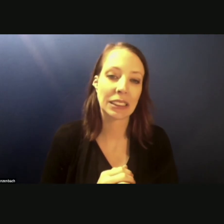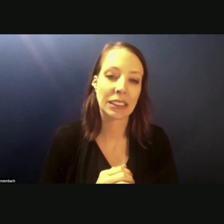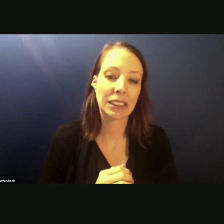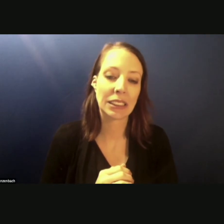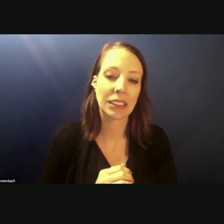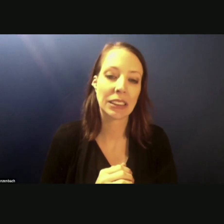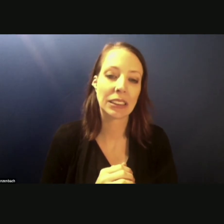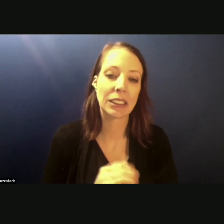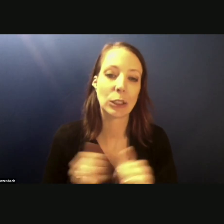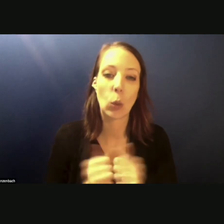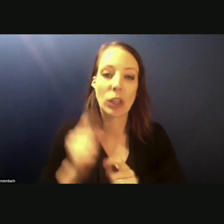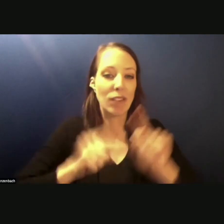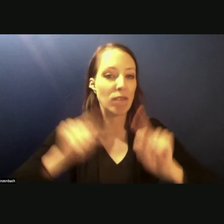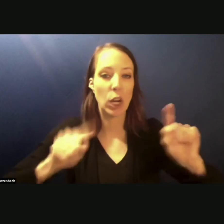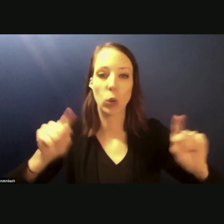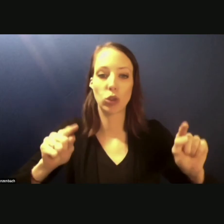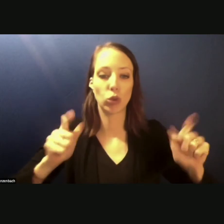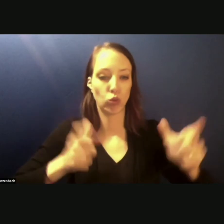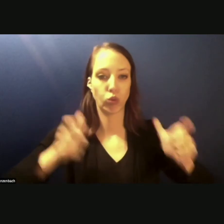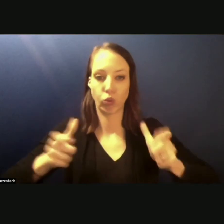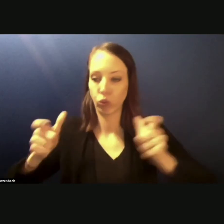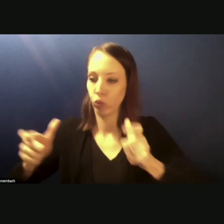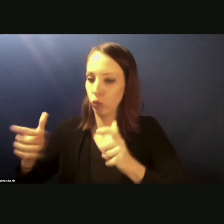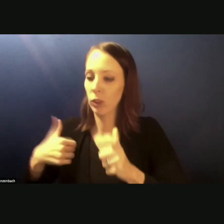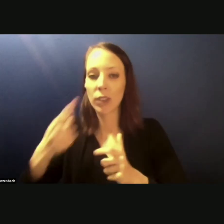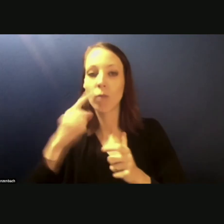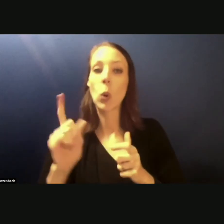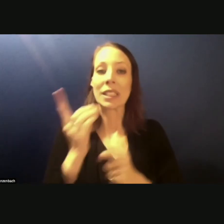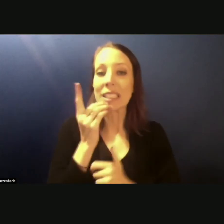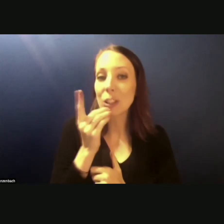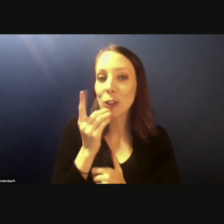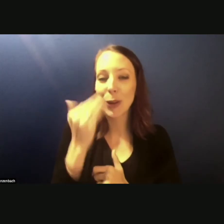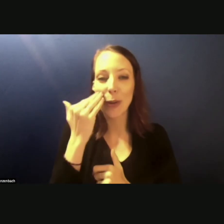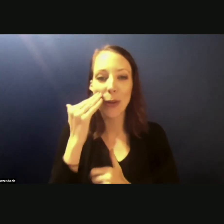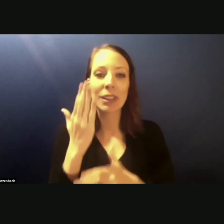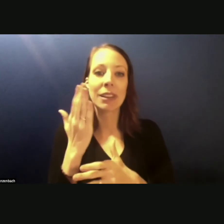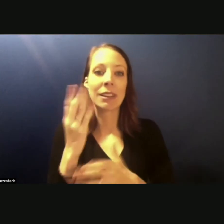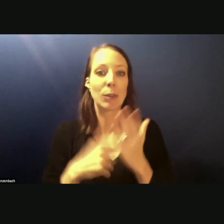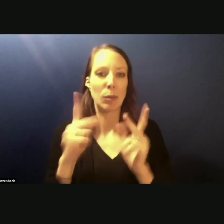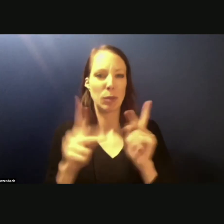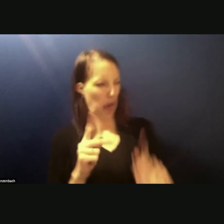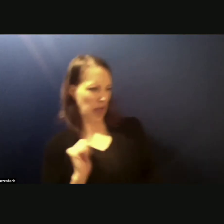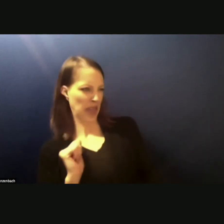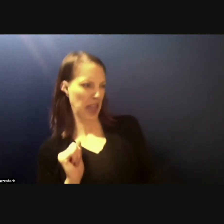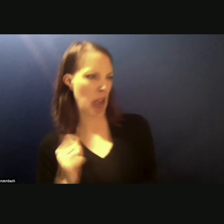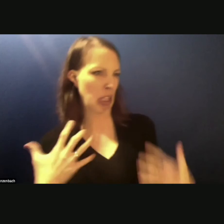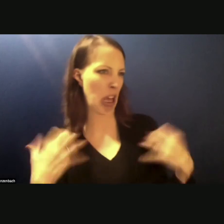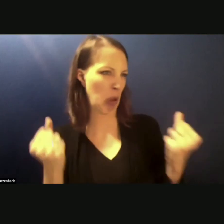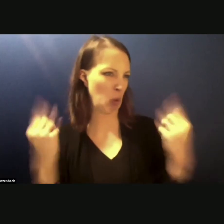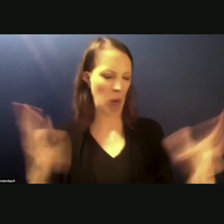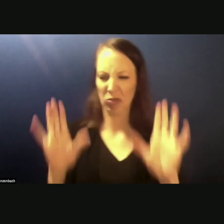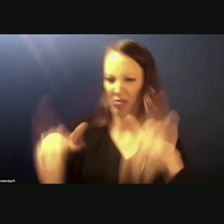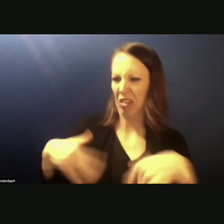to the various dishes that I would have, even for like a dinner. Sometimes people they don't want, oh, that's too healthy, that's too healthy. What in